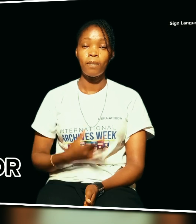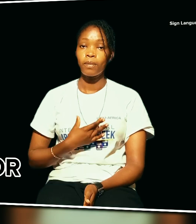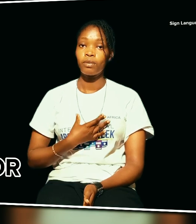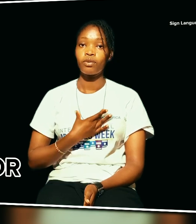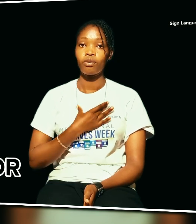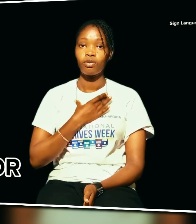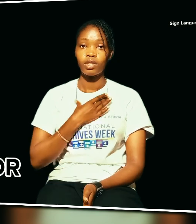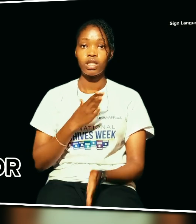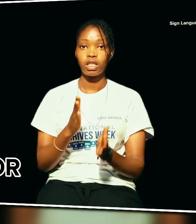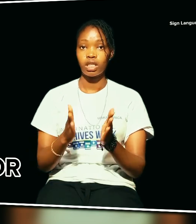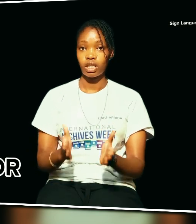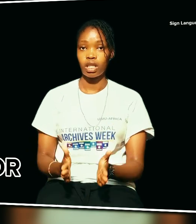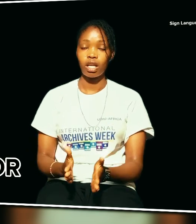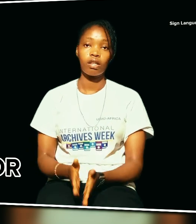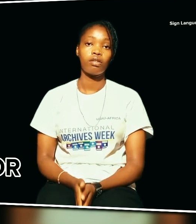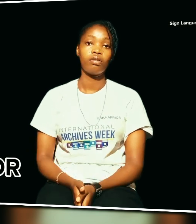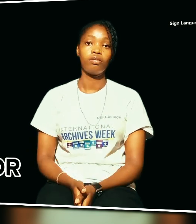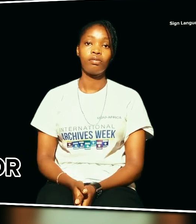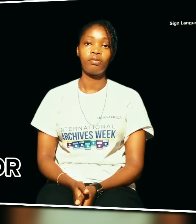Visitor.